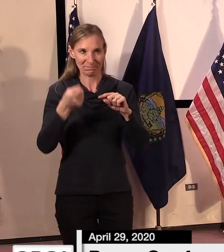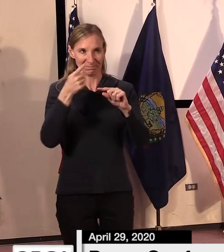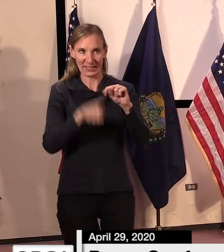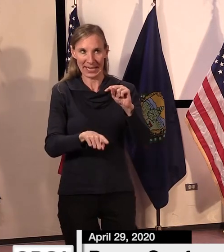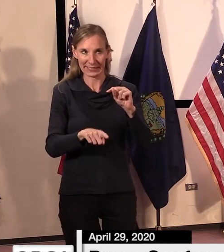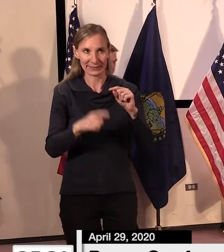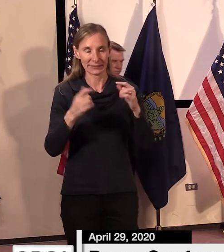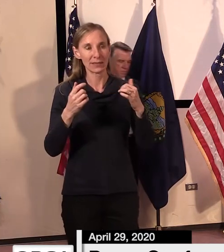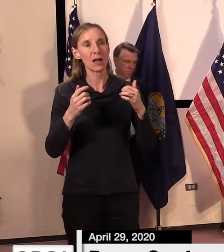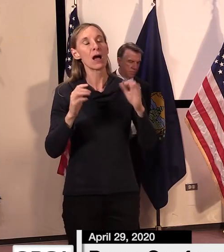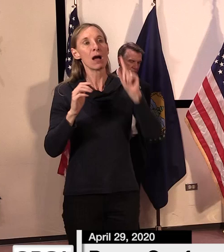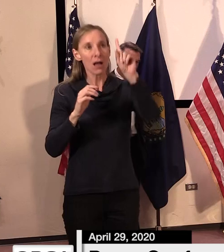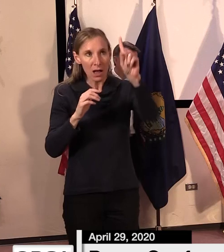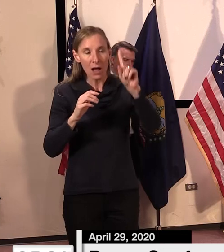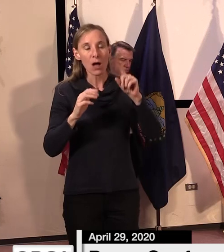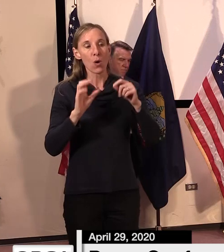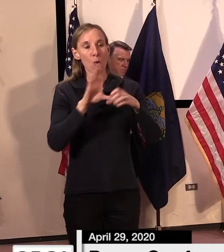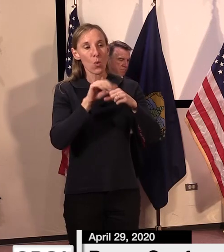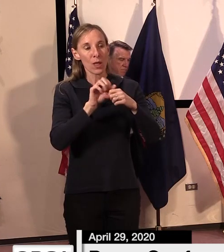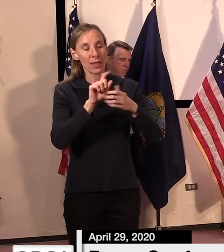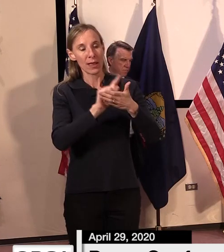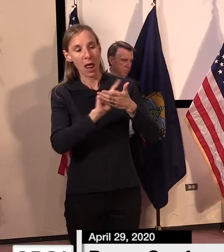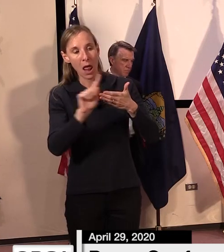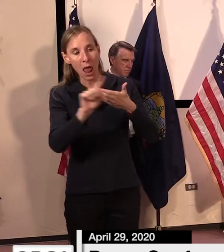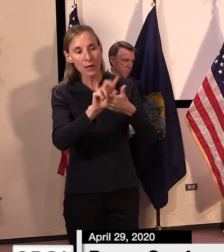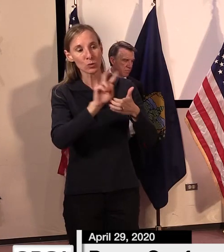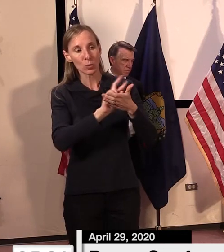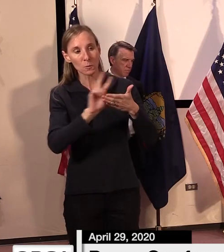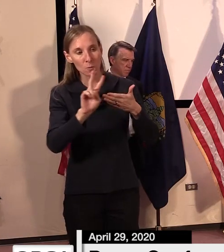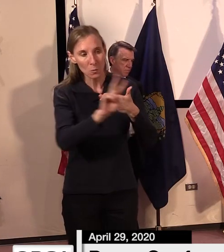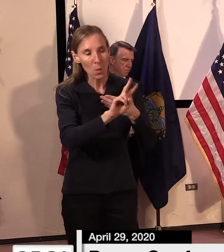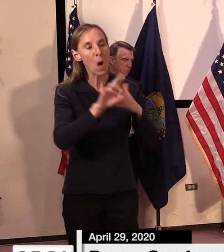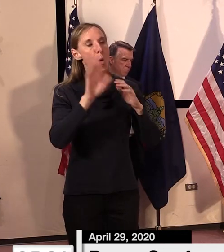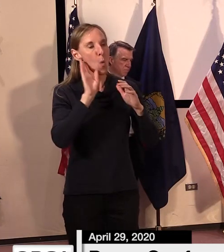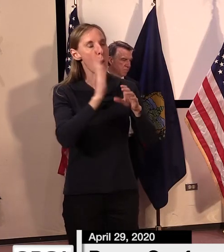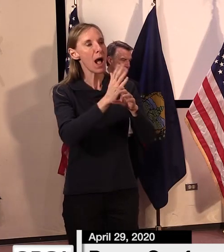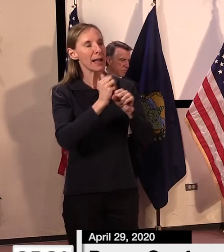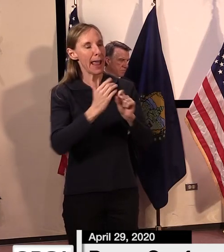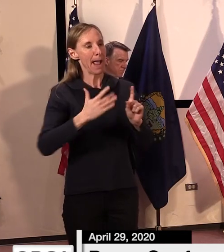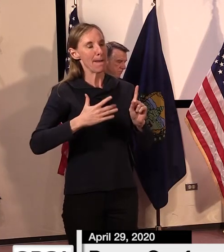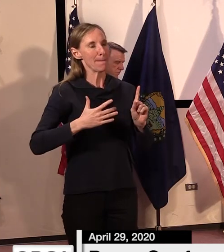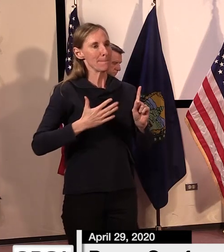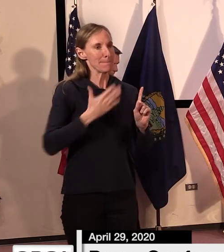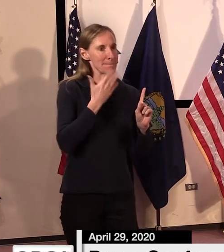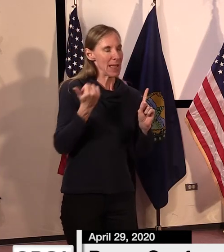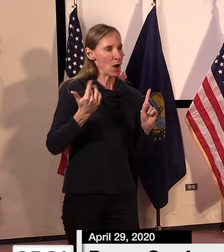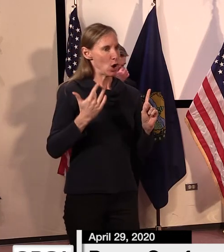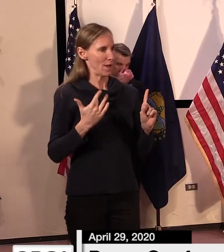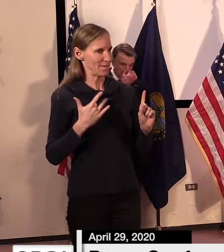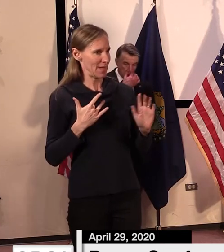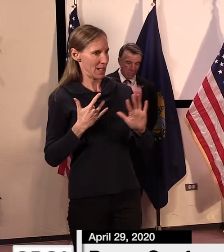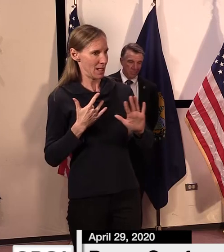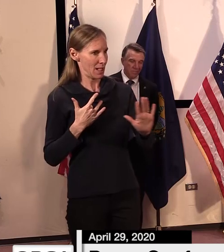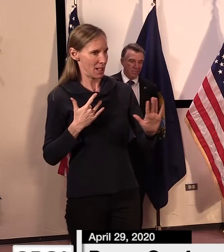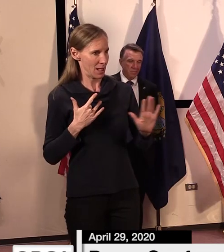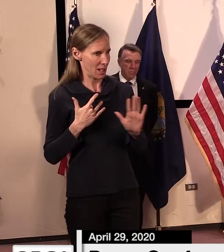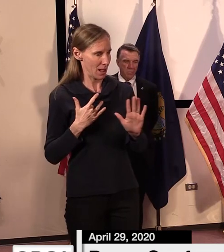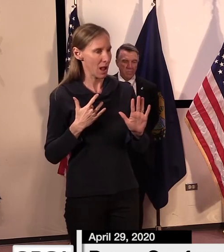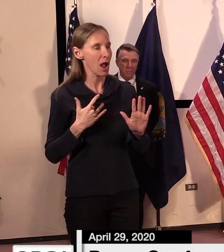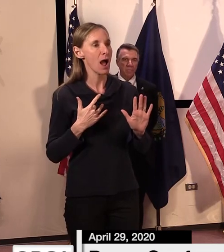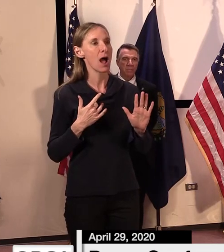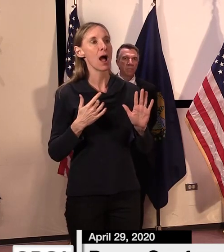early on in these next weeks, we'll get a much better sense of how much